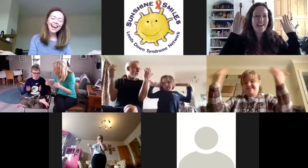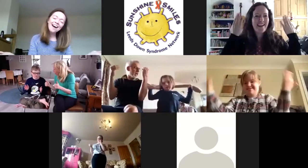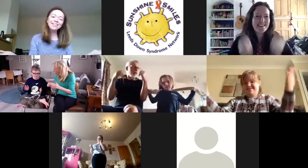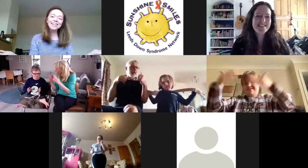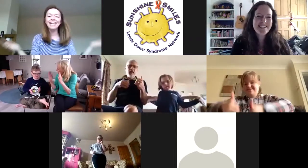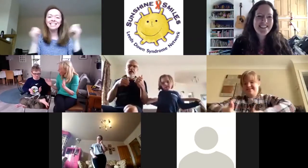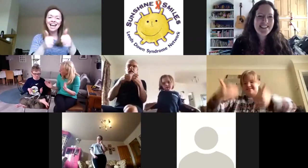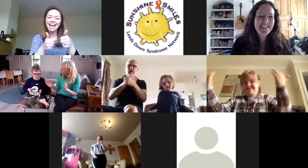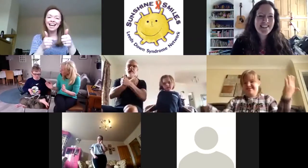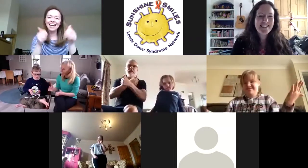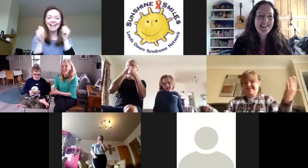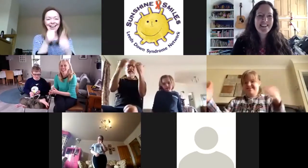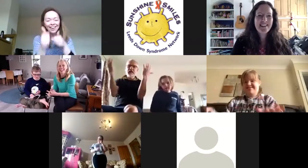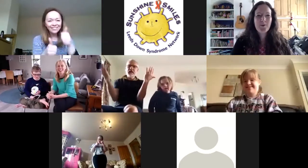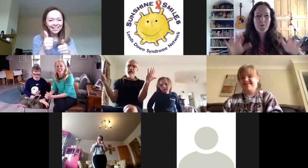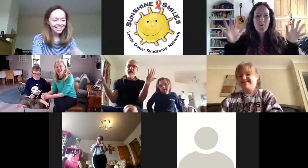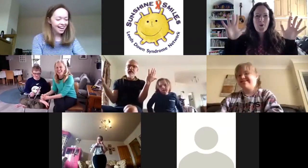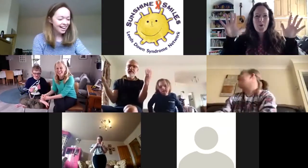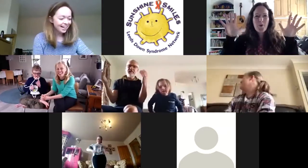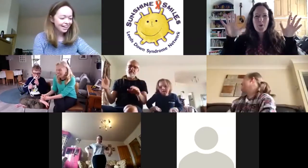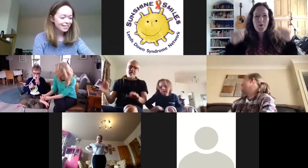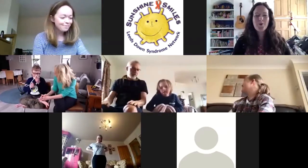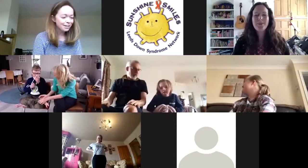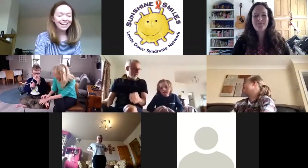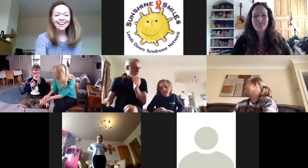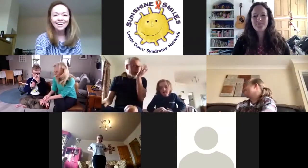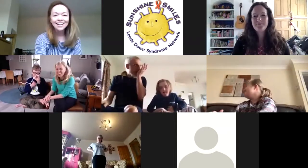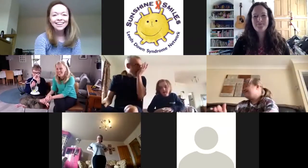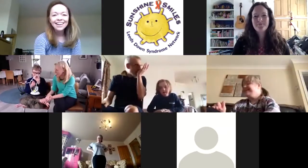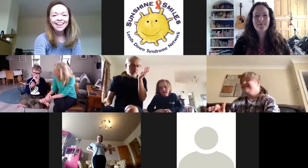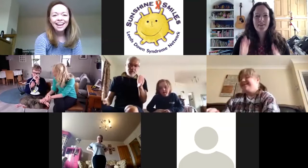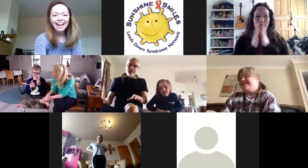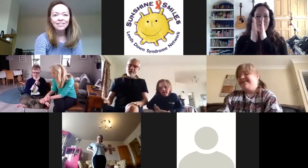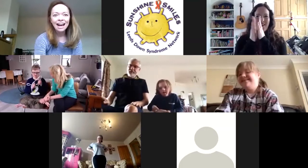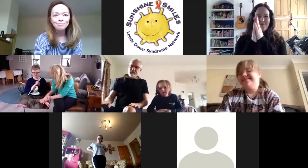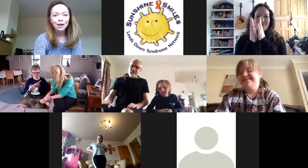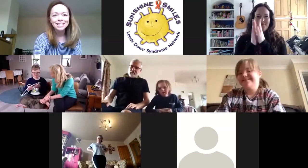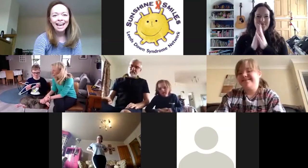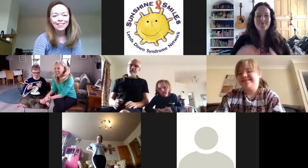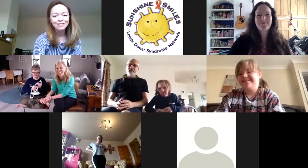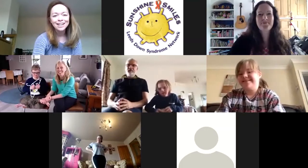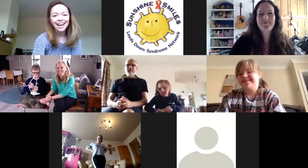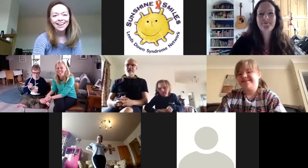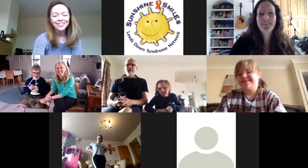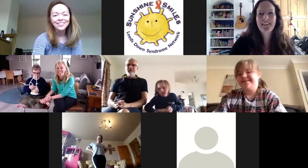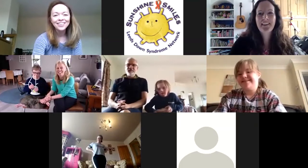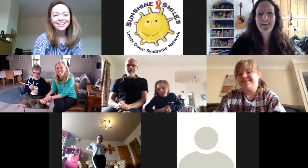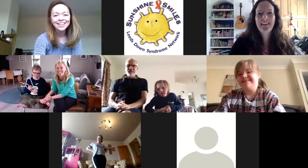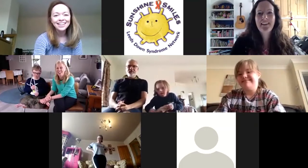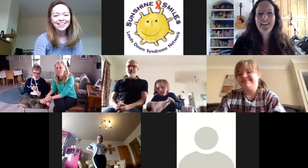day. Lovely day. Well done. That was brilliant. Okay, I'm going to hand back over to Catherine now.